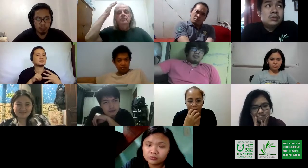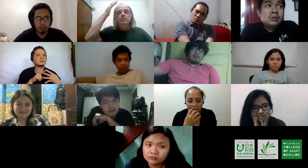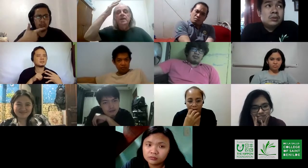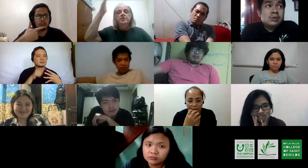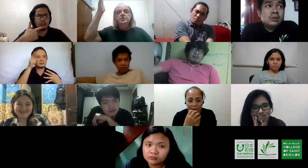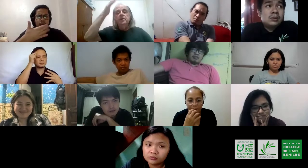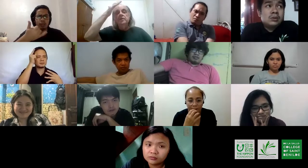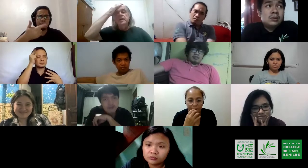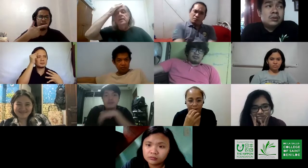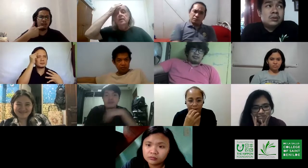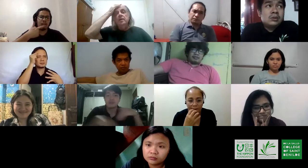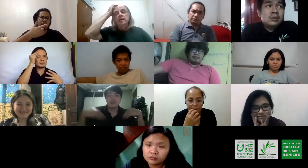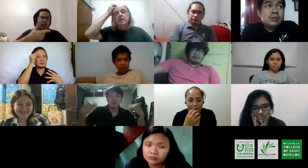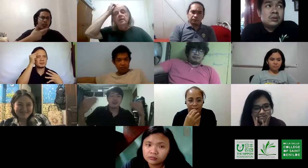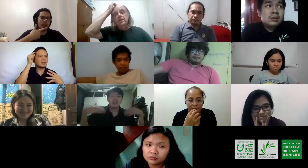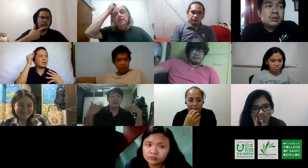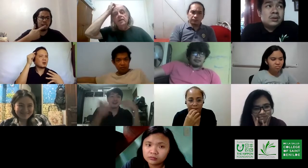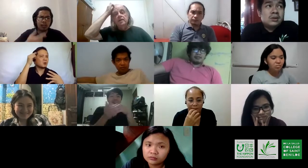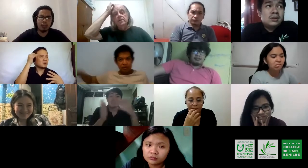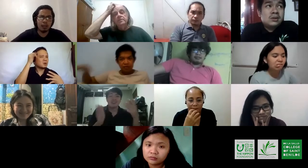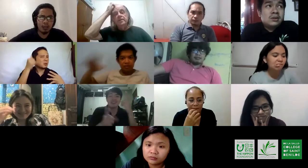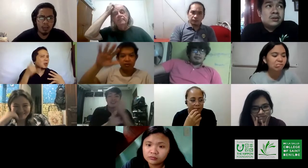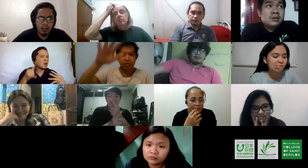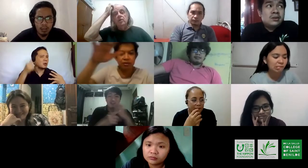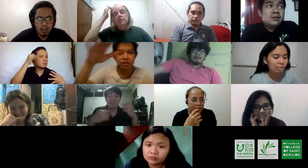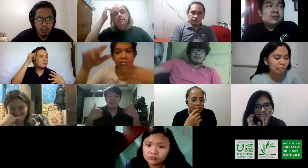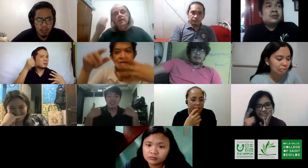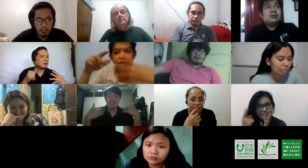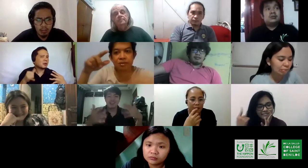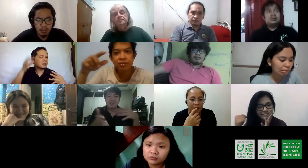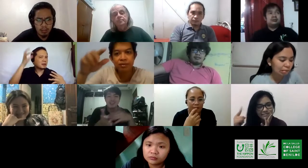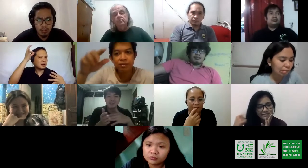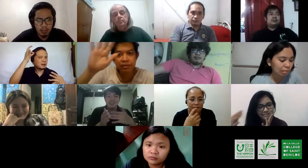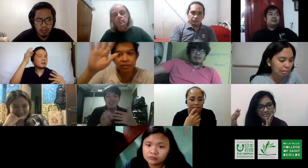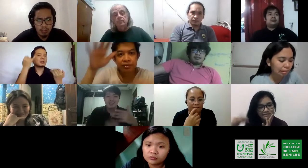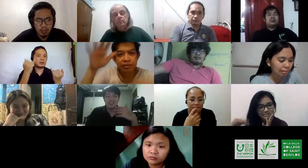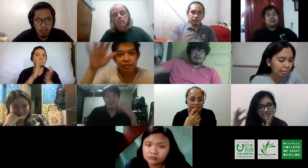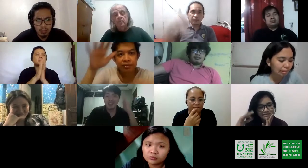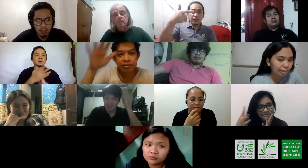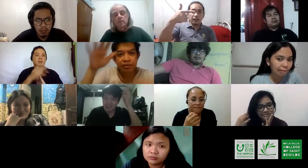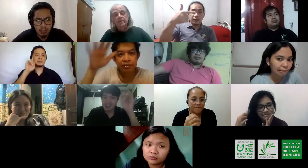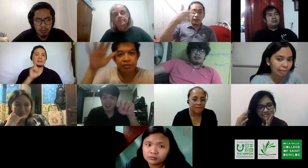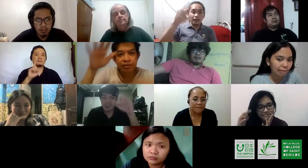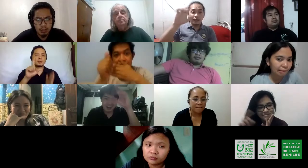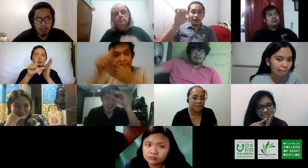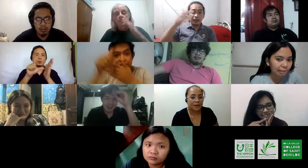with the blondish hair, the light color hair, he's a deaf lawyer now.